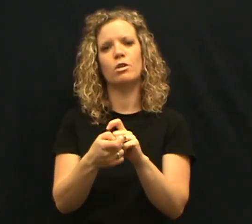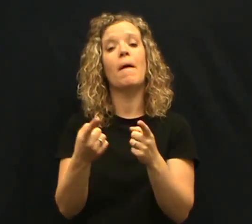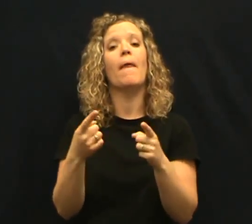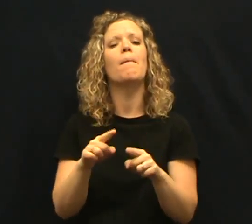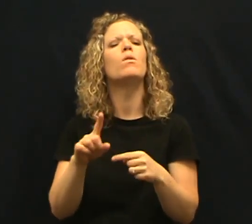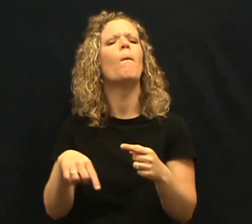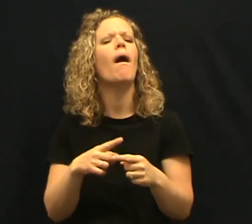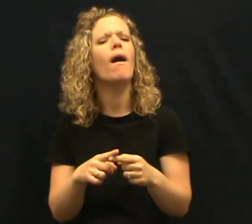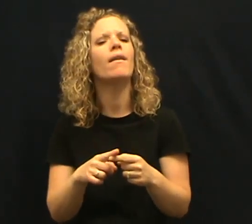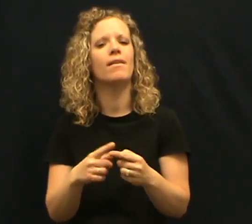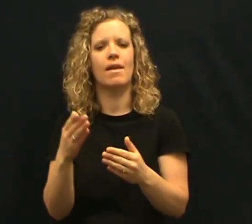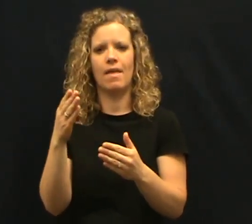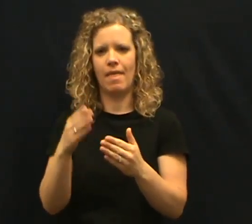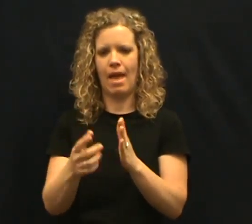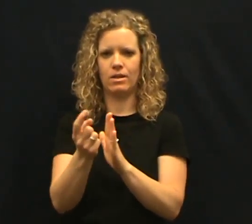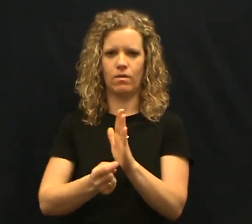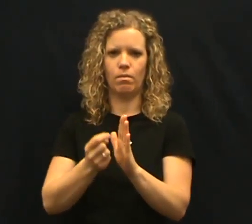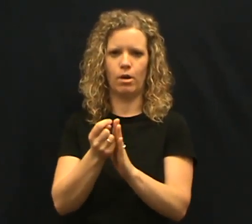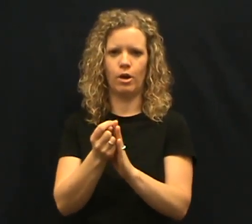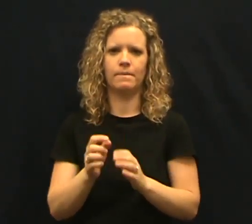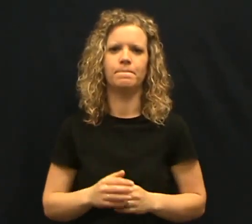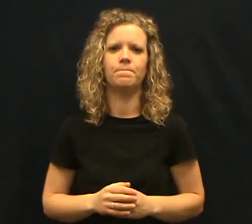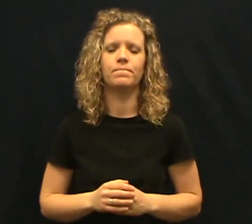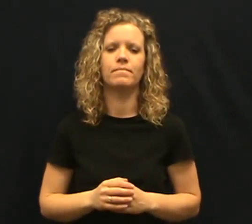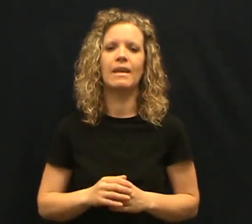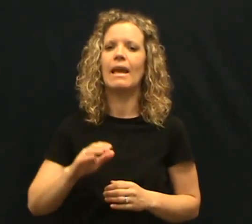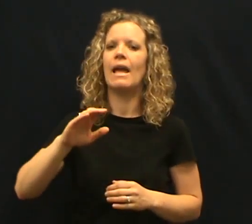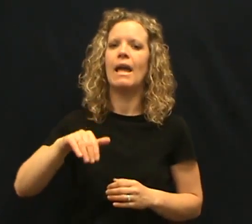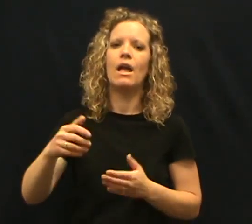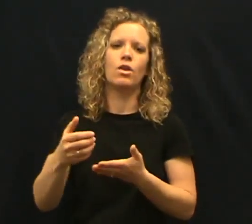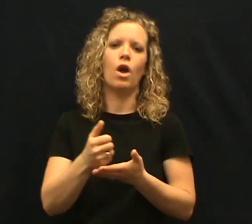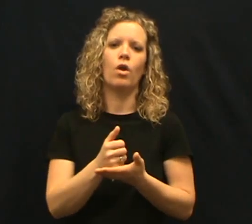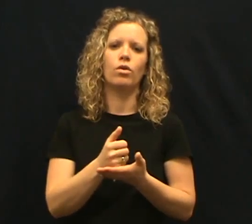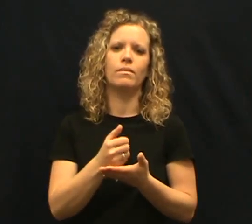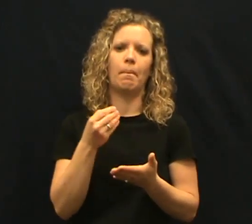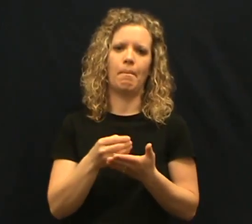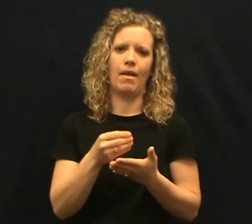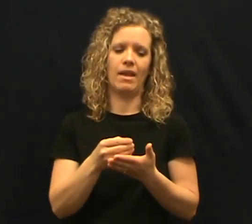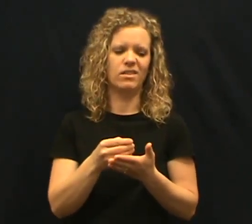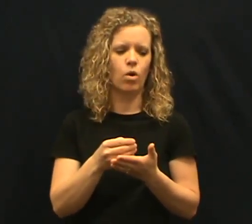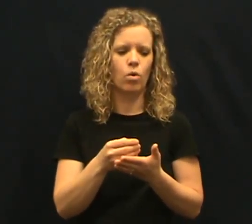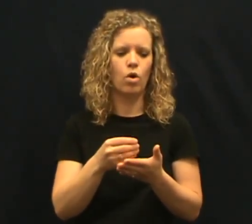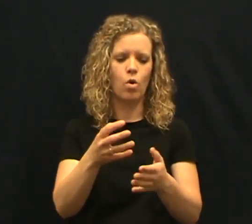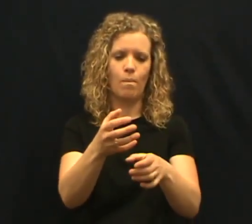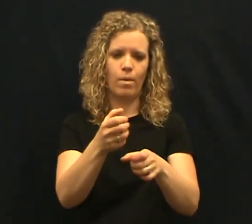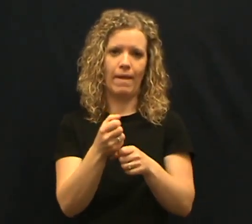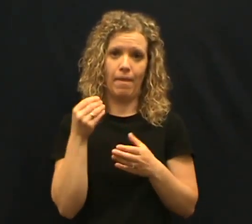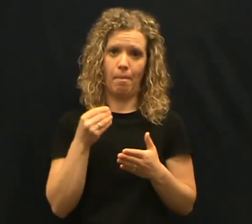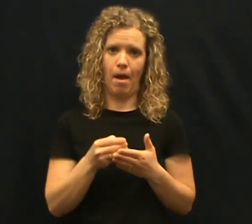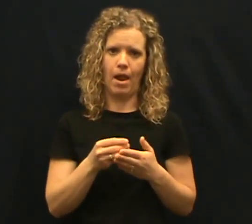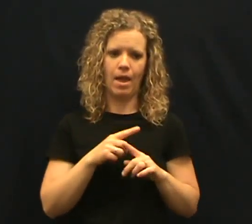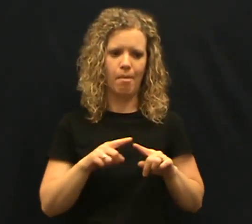look at unearned revenue. Remember, that's money, cash we've received, but we haven't yet provided the service.